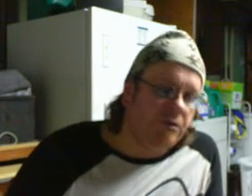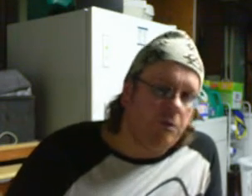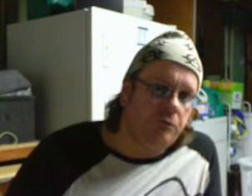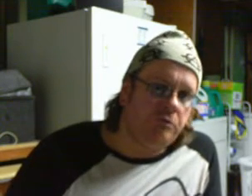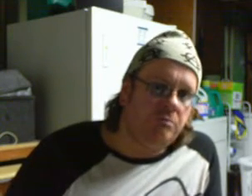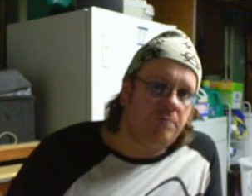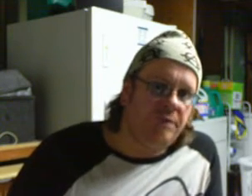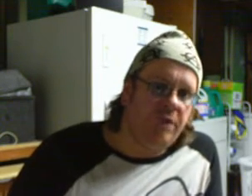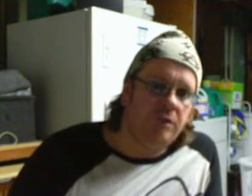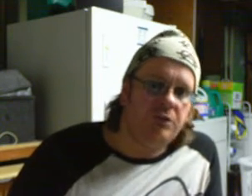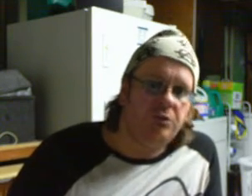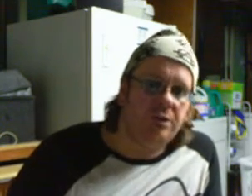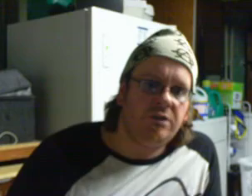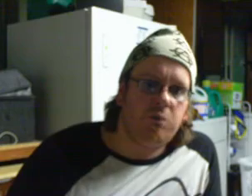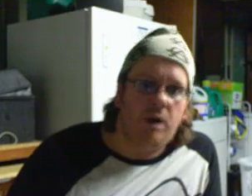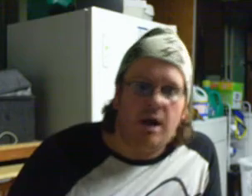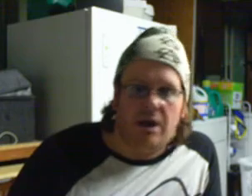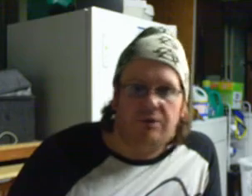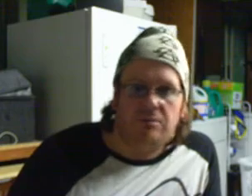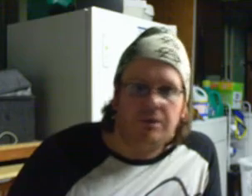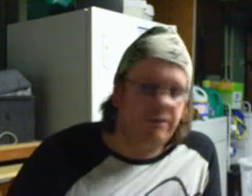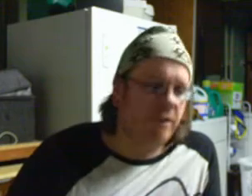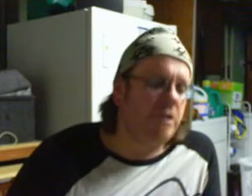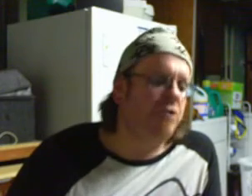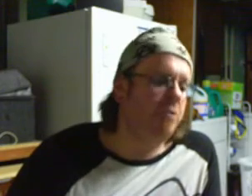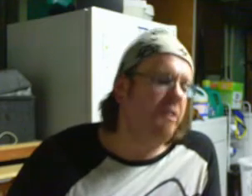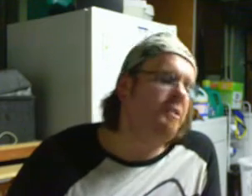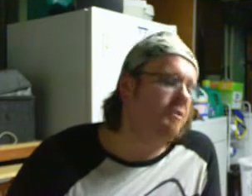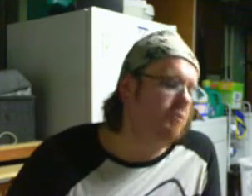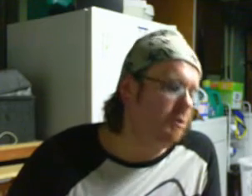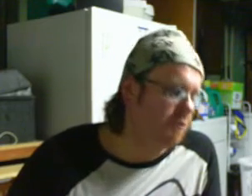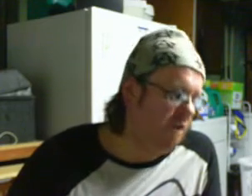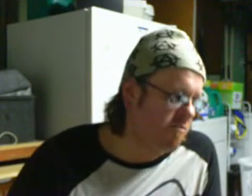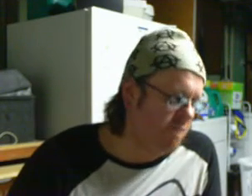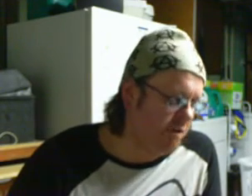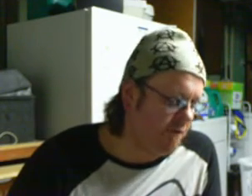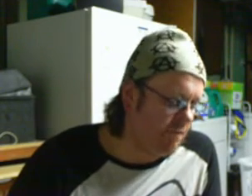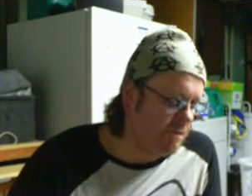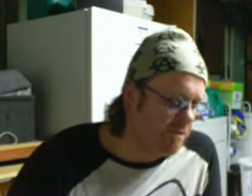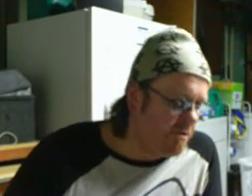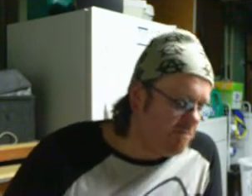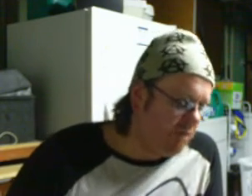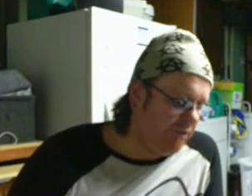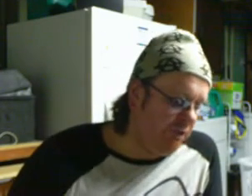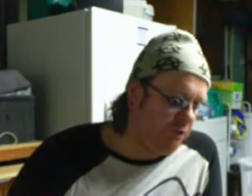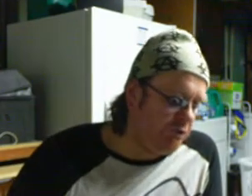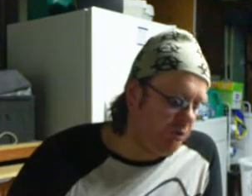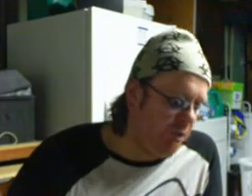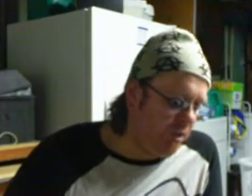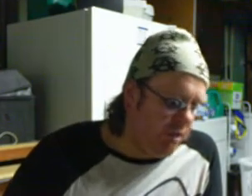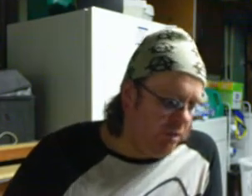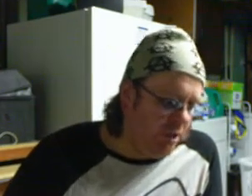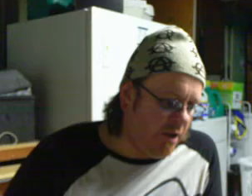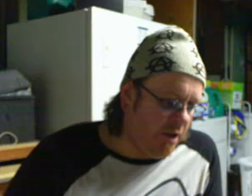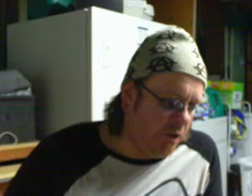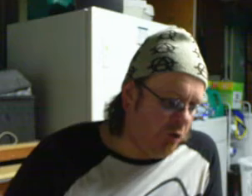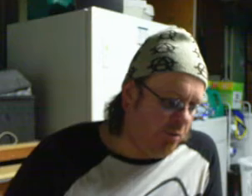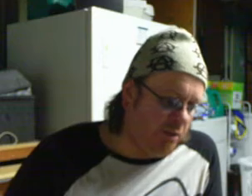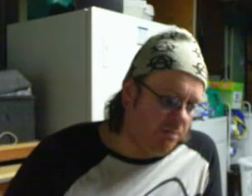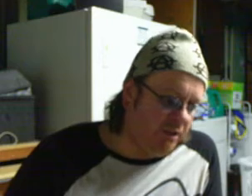insult you by telling you it is wise, by telling you that it is good government, by telling you that a Nobel Peace